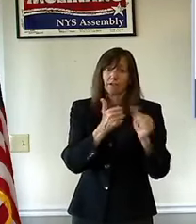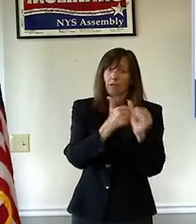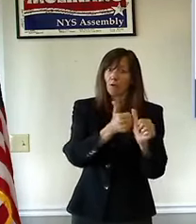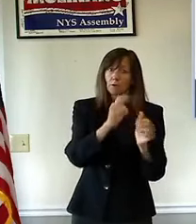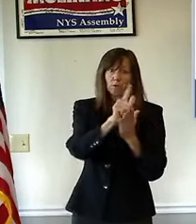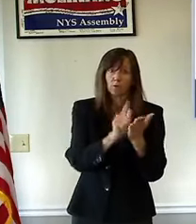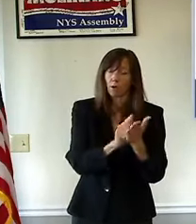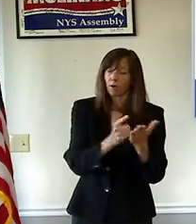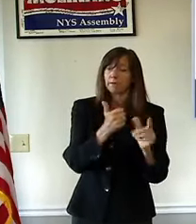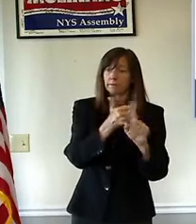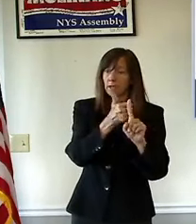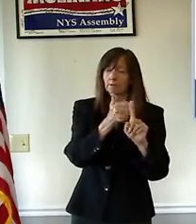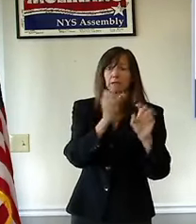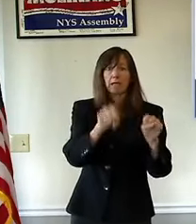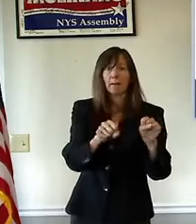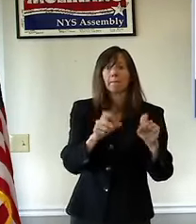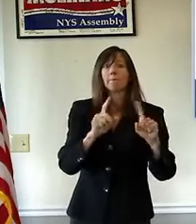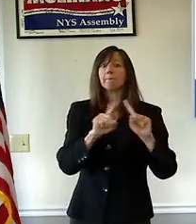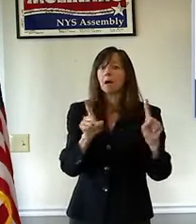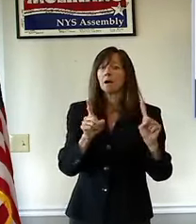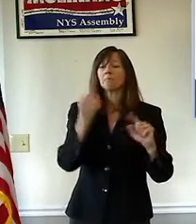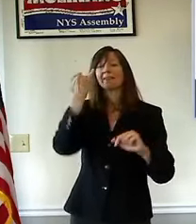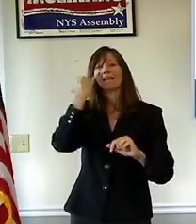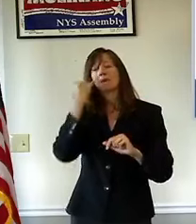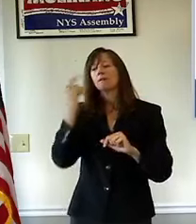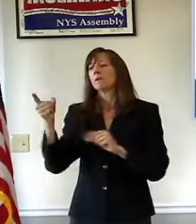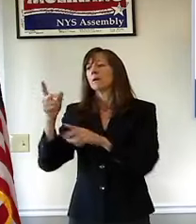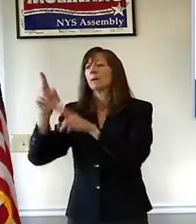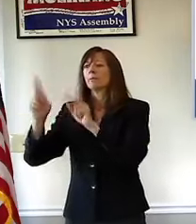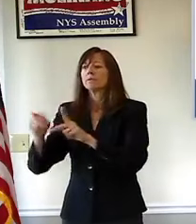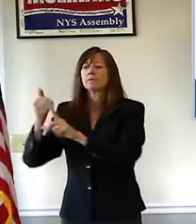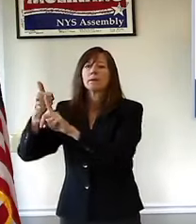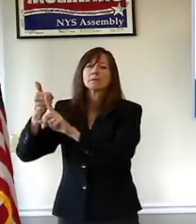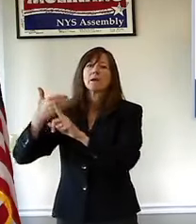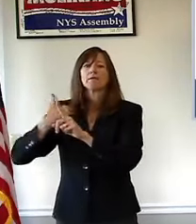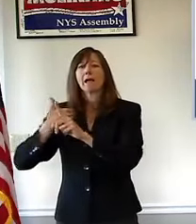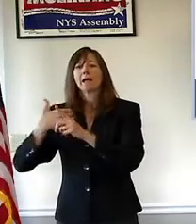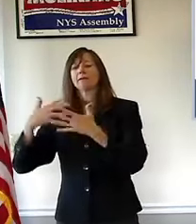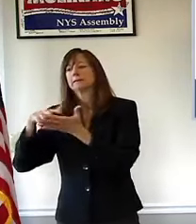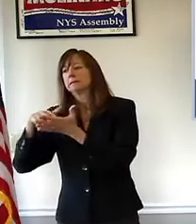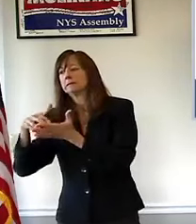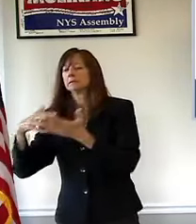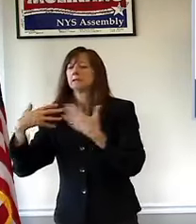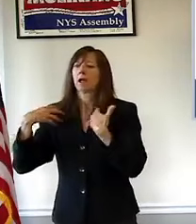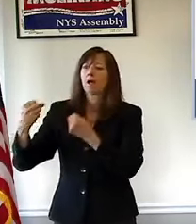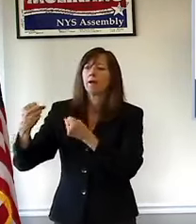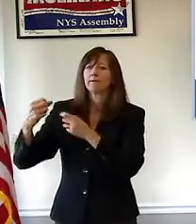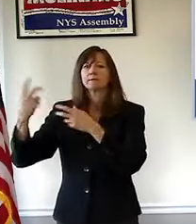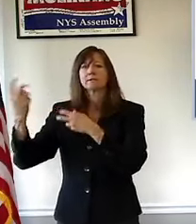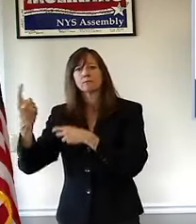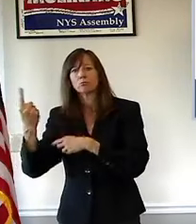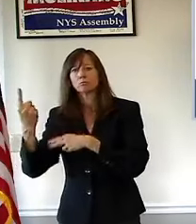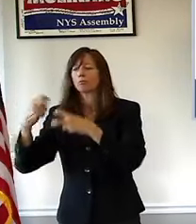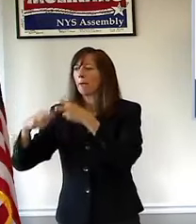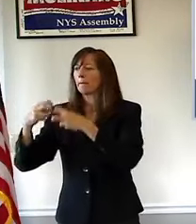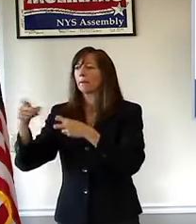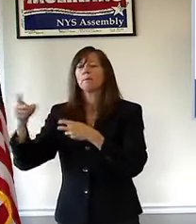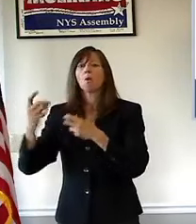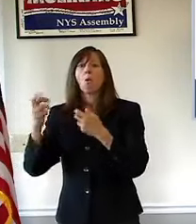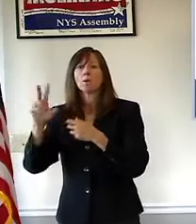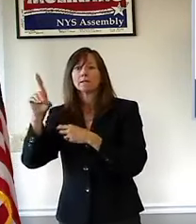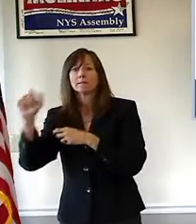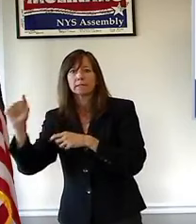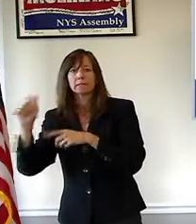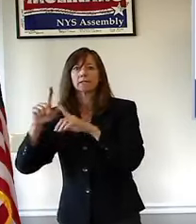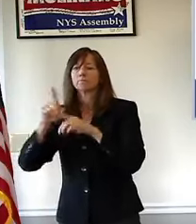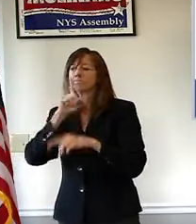must provide a reasonable accommodation for individuals who have an underlying ailment or a disability. So if a business has chosen to only serve those